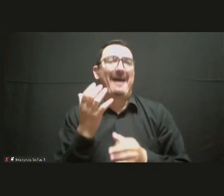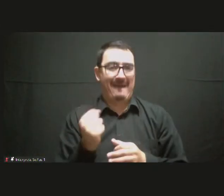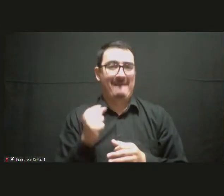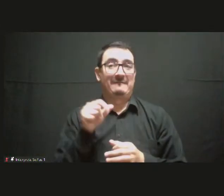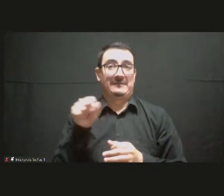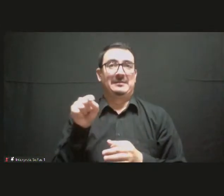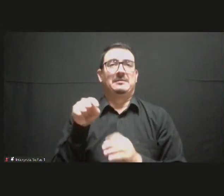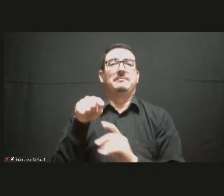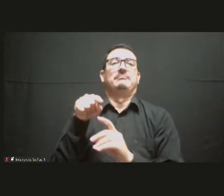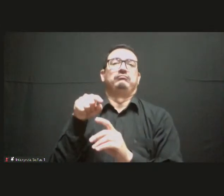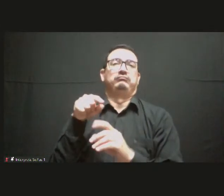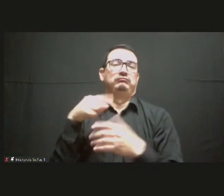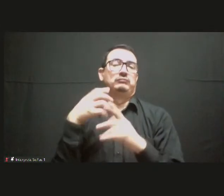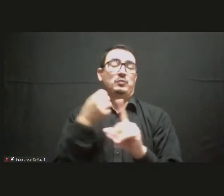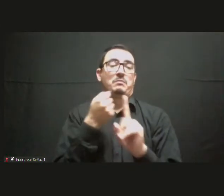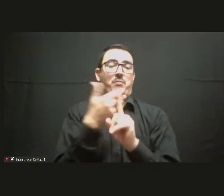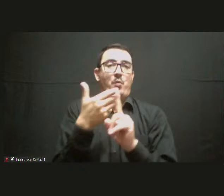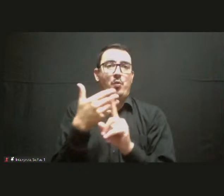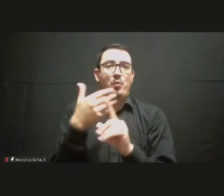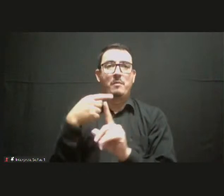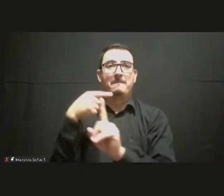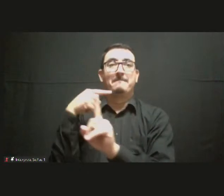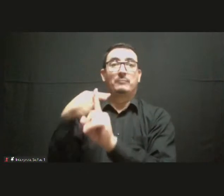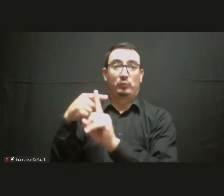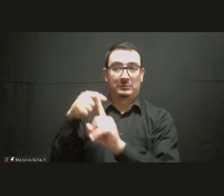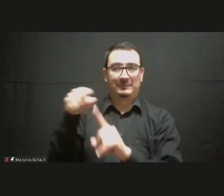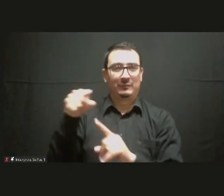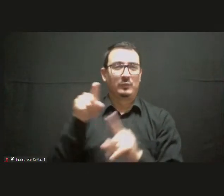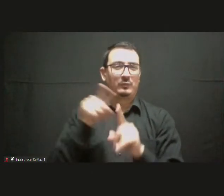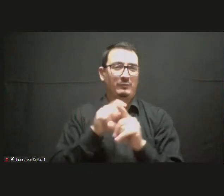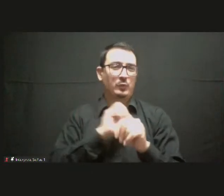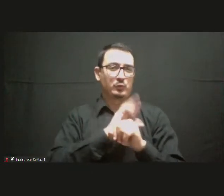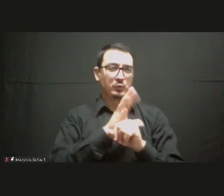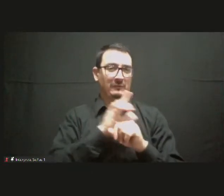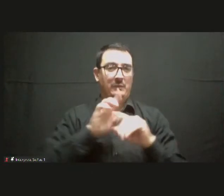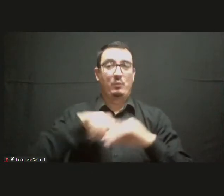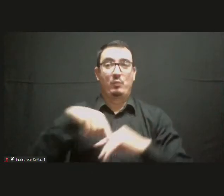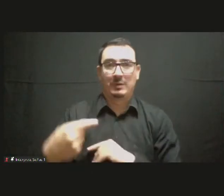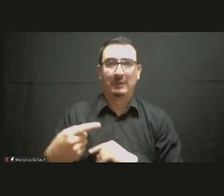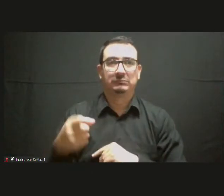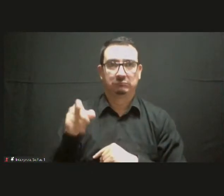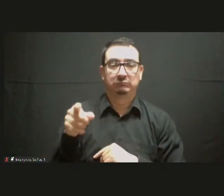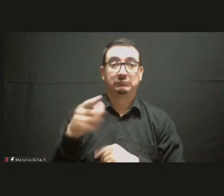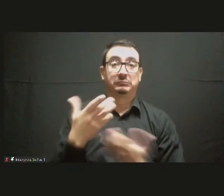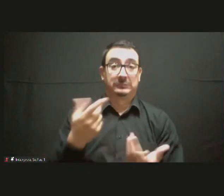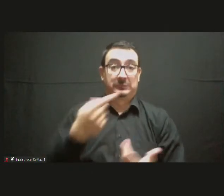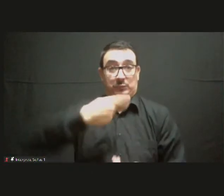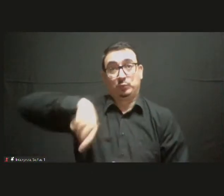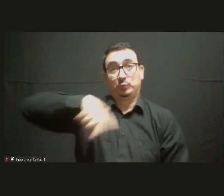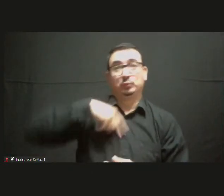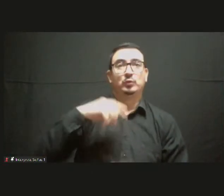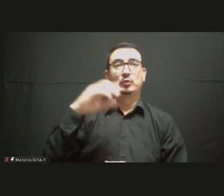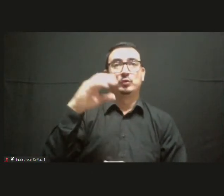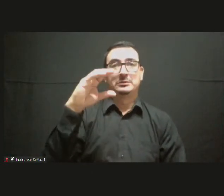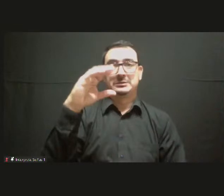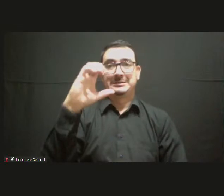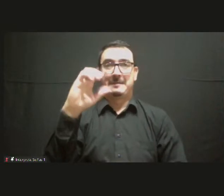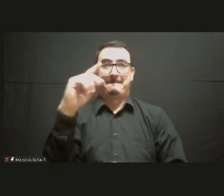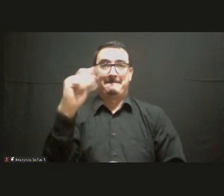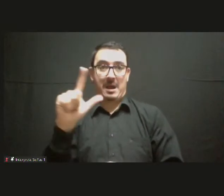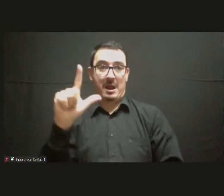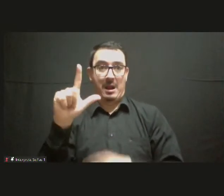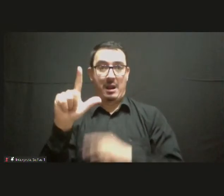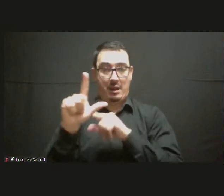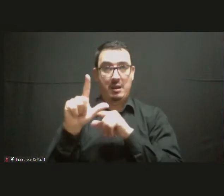ECLAC have responded to this suggestion by initiating a project focused on identifying the major impacts of